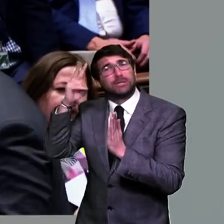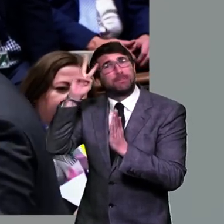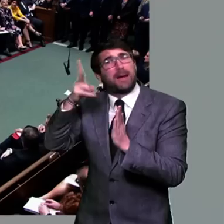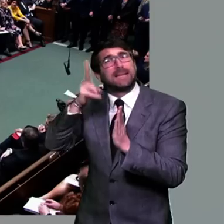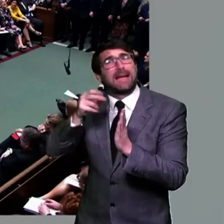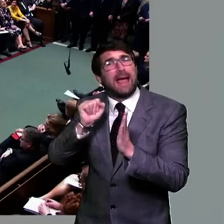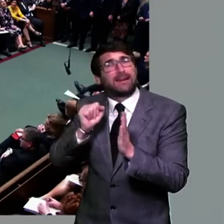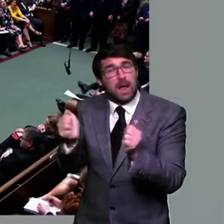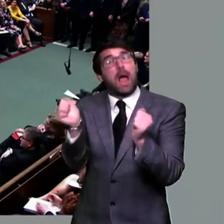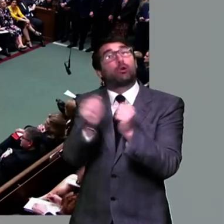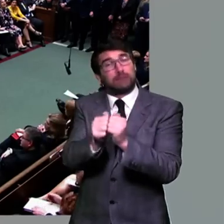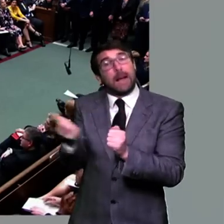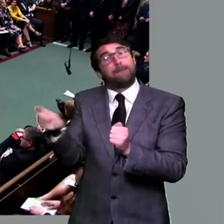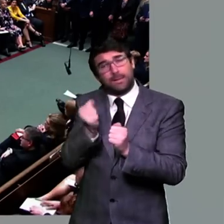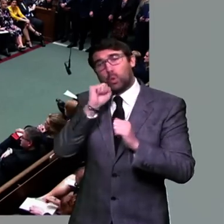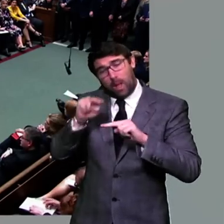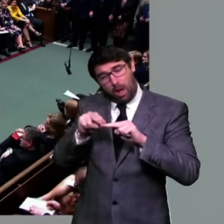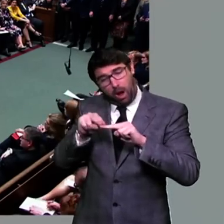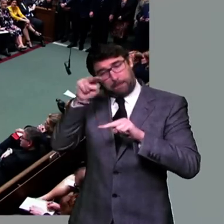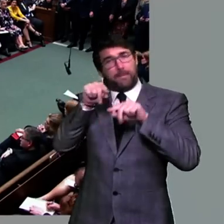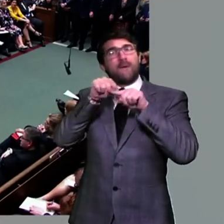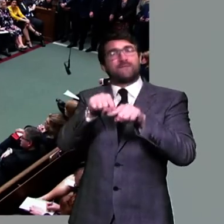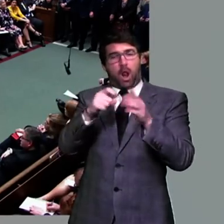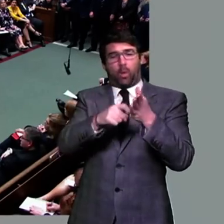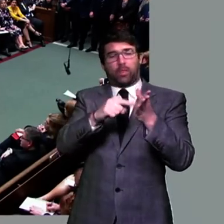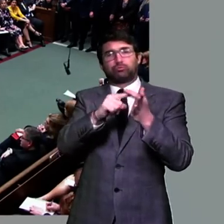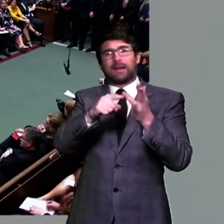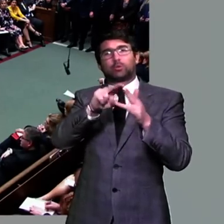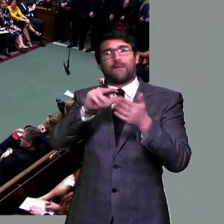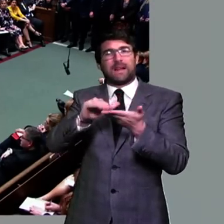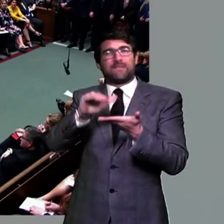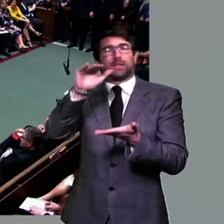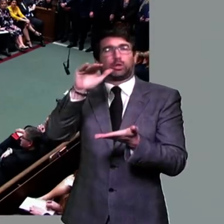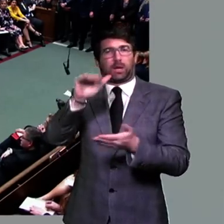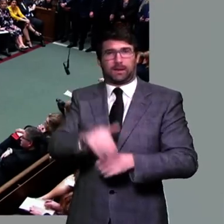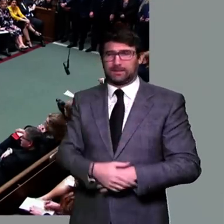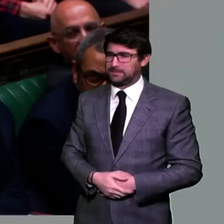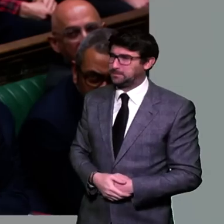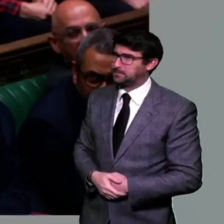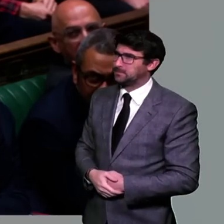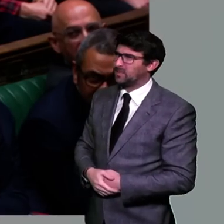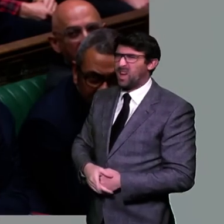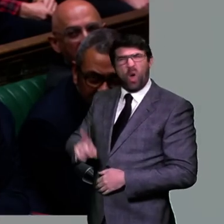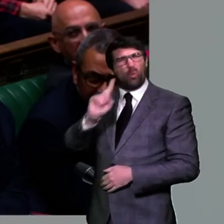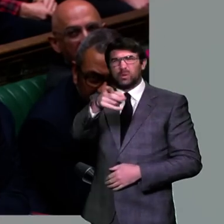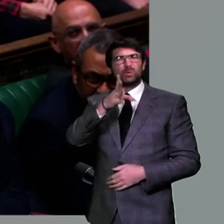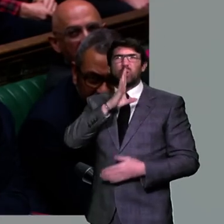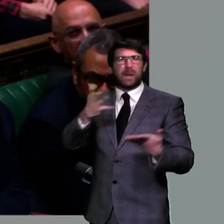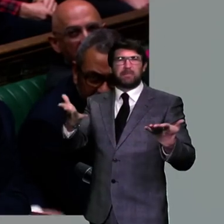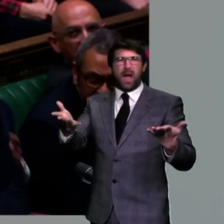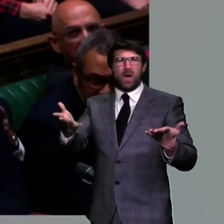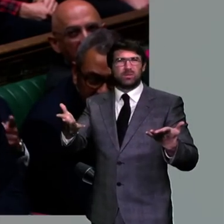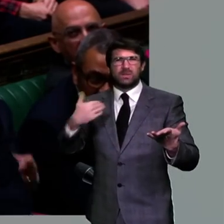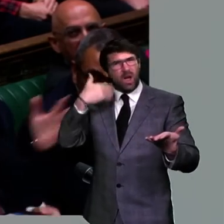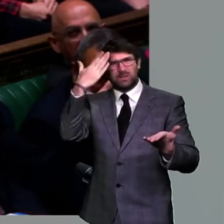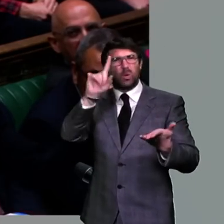inflation? Prime Minister. I honestly don't know what the honourable gentleman is talking about, because